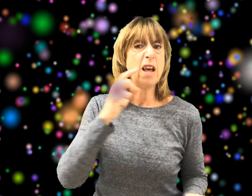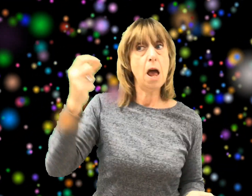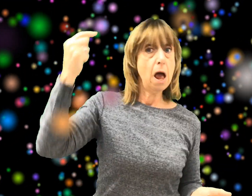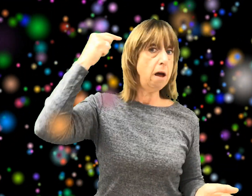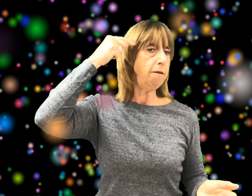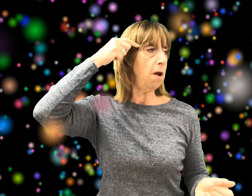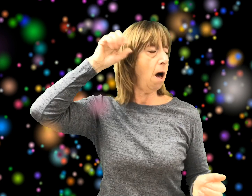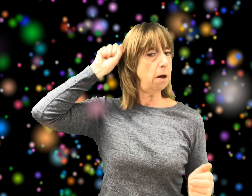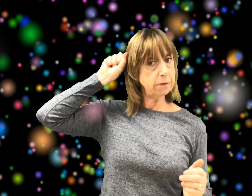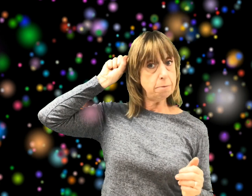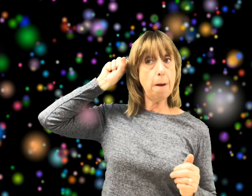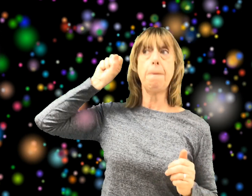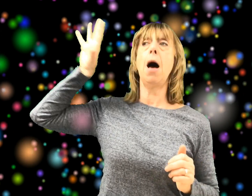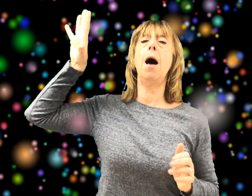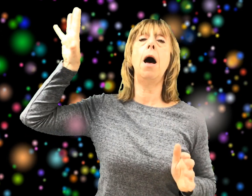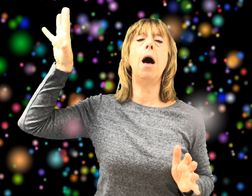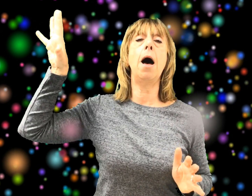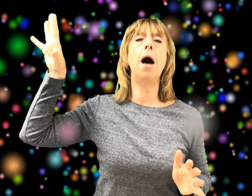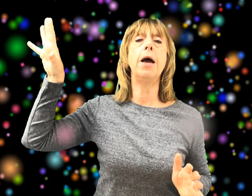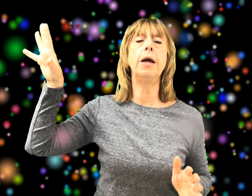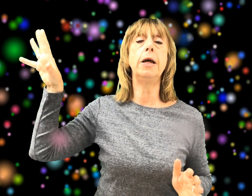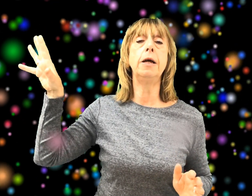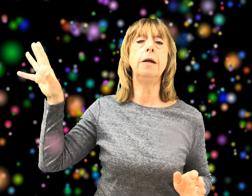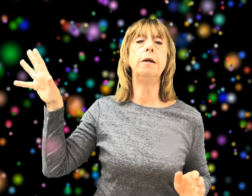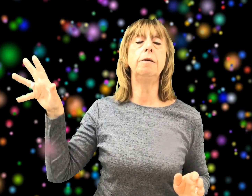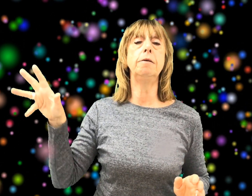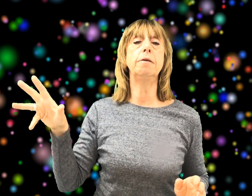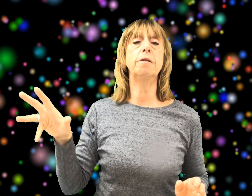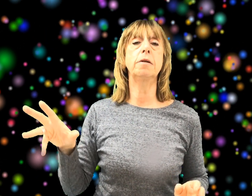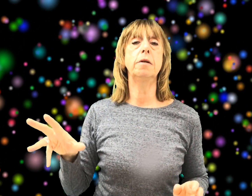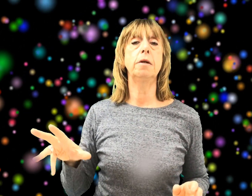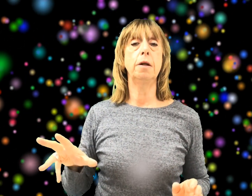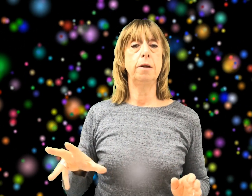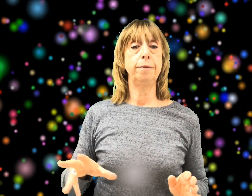They can say we've lost our minds.